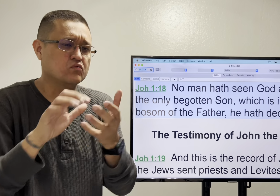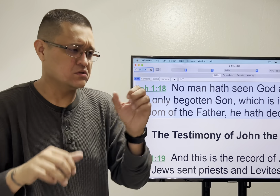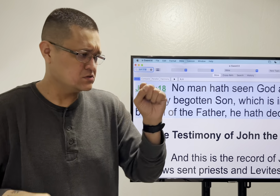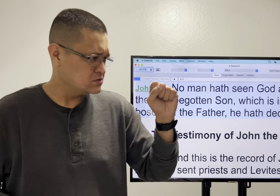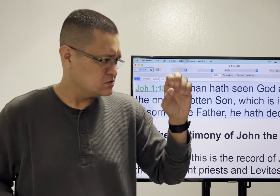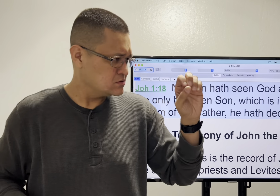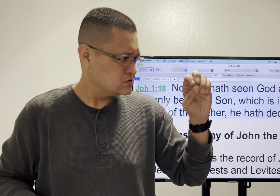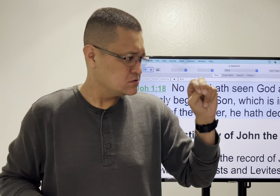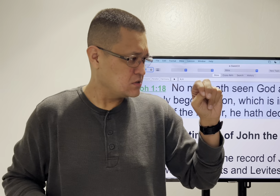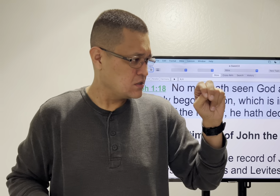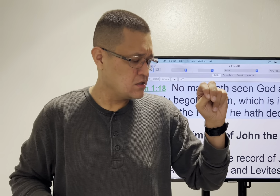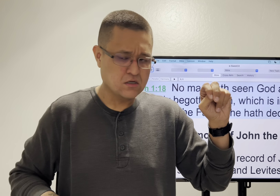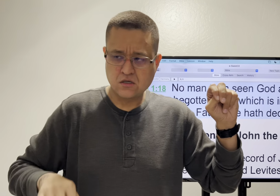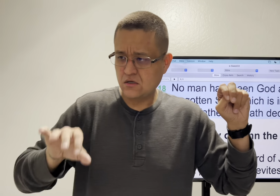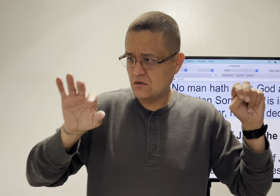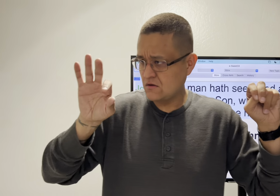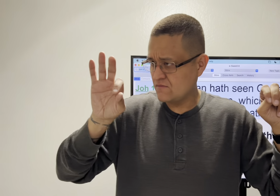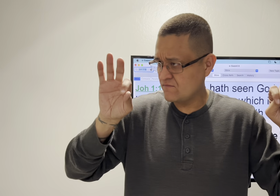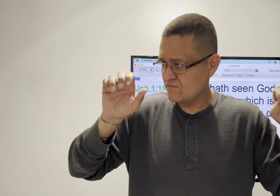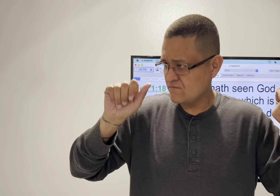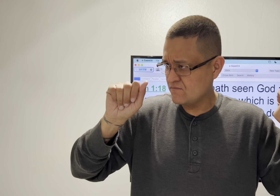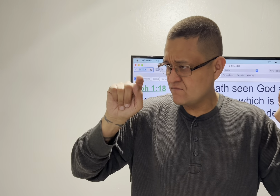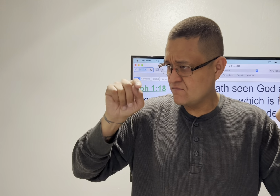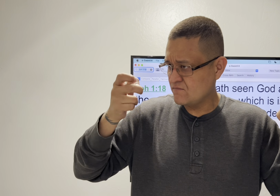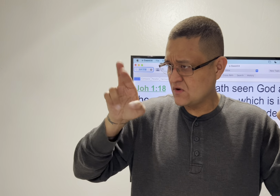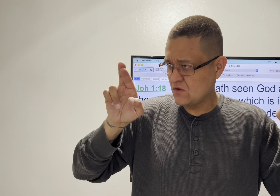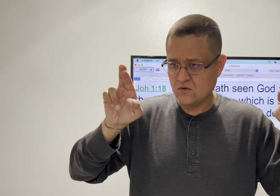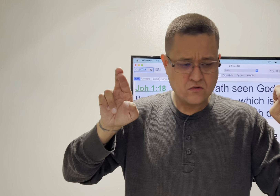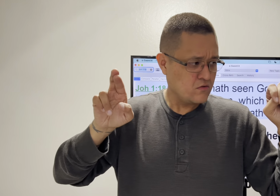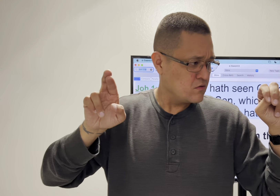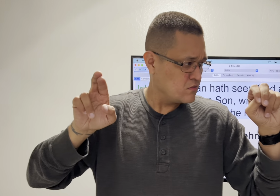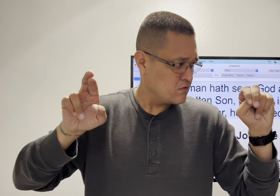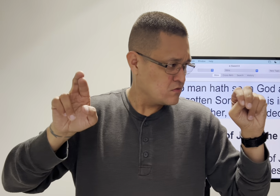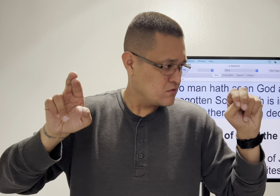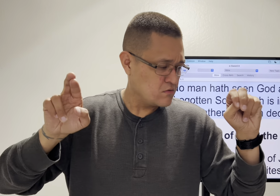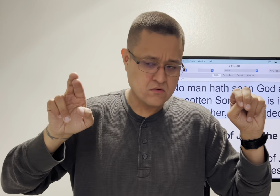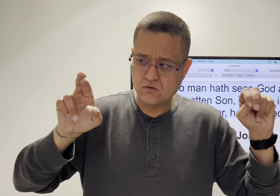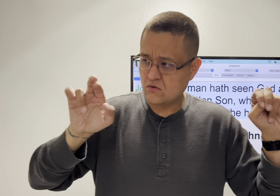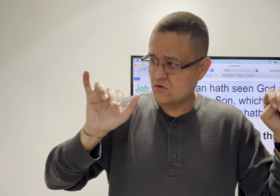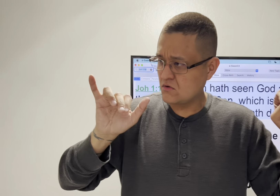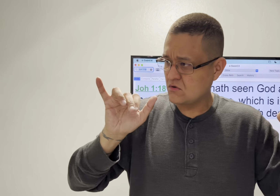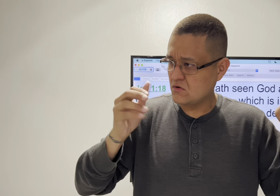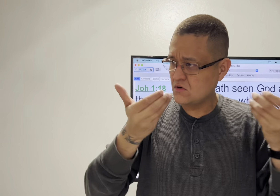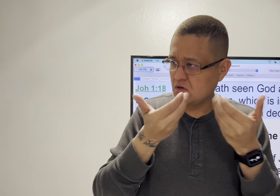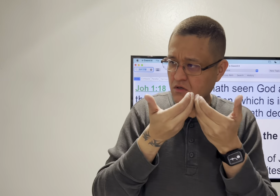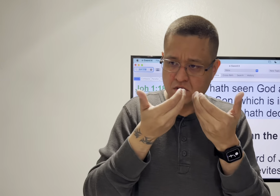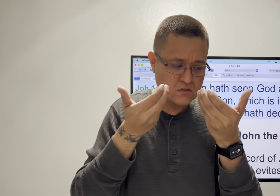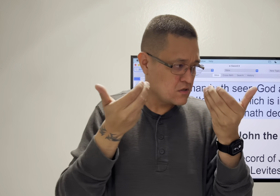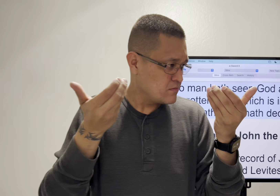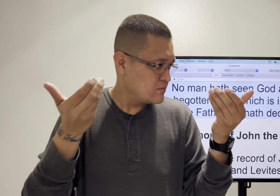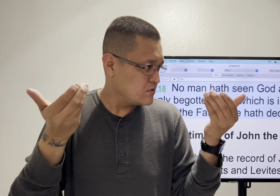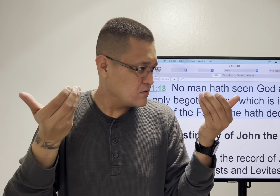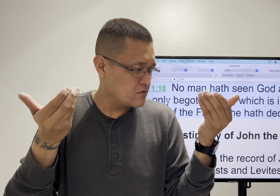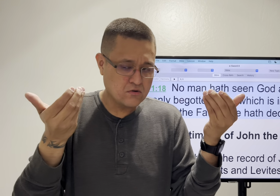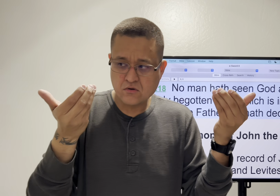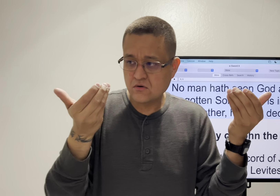That's why a lot of people get confused, because they have the Son and then they have the Father and they're thinking that they're